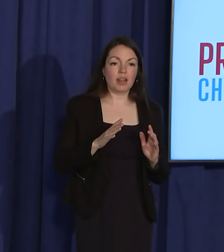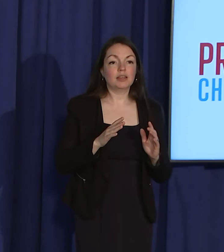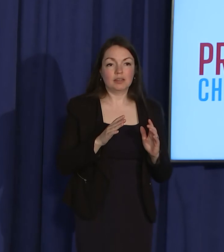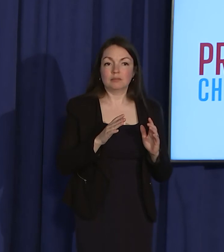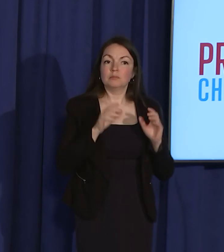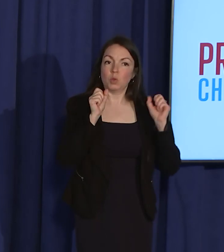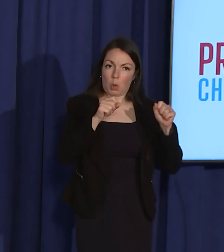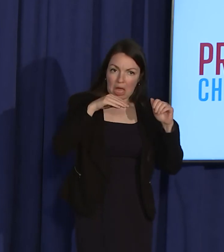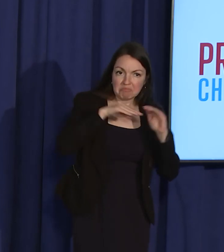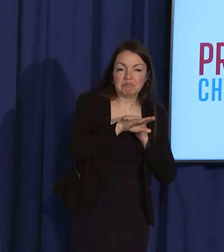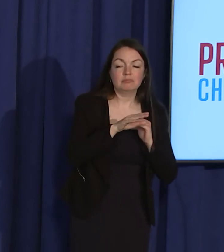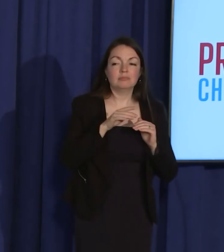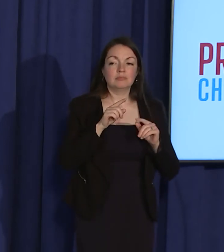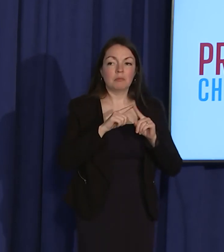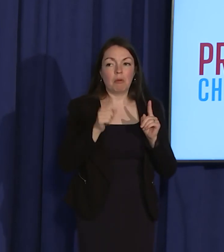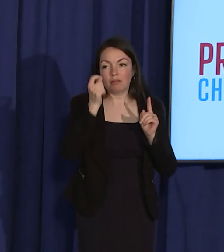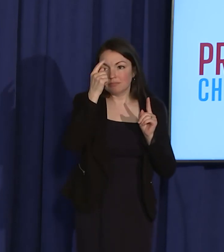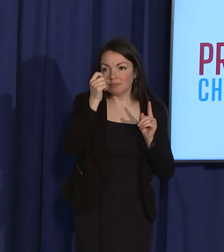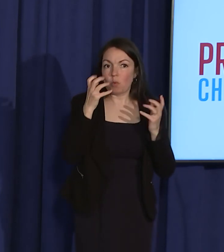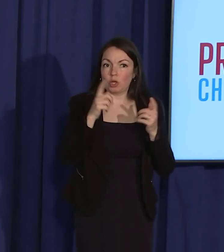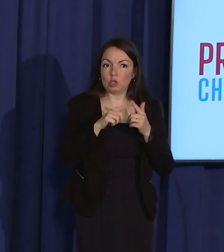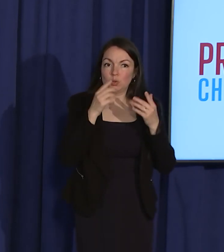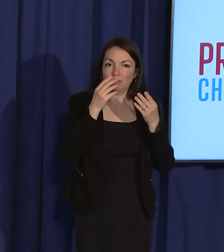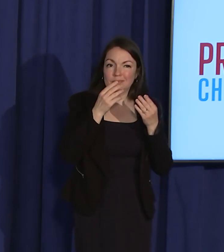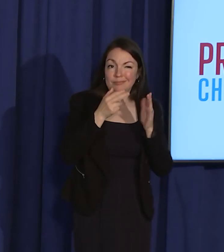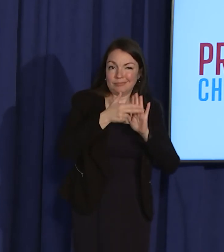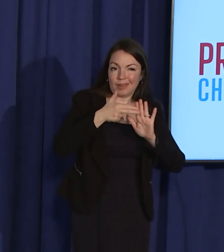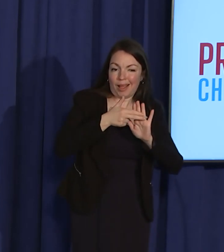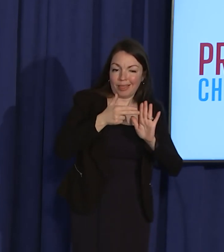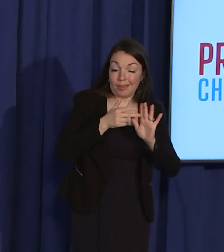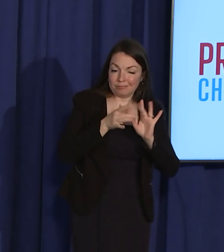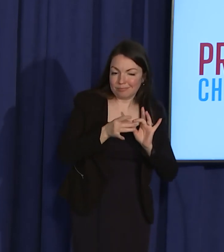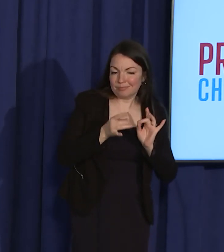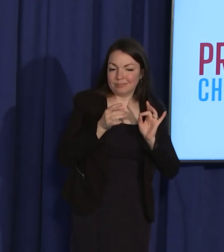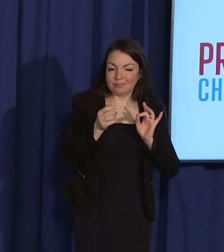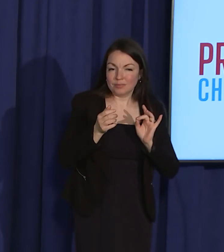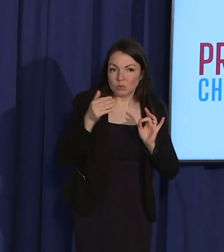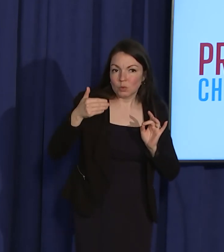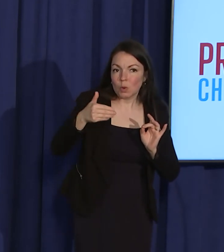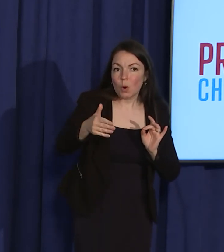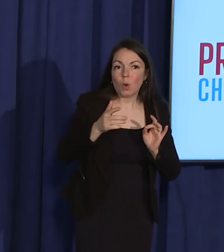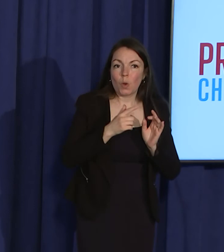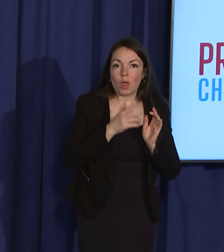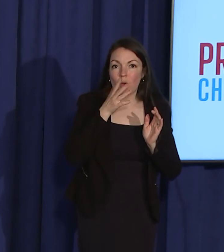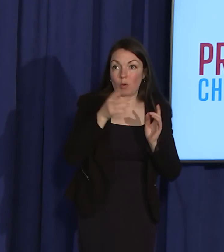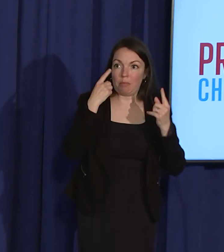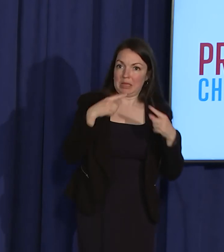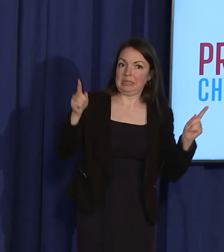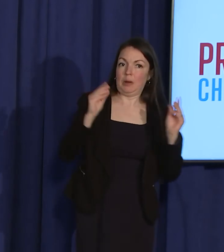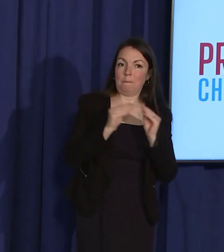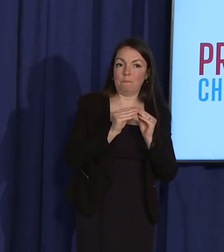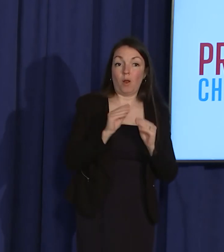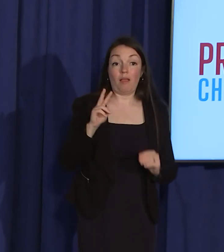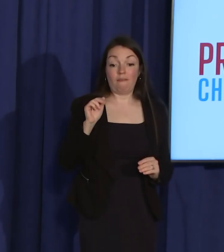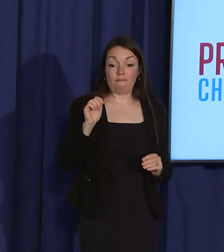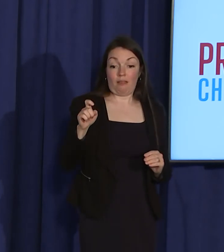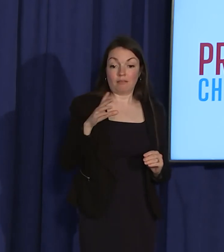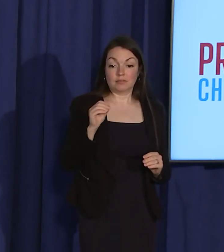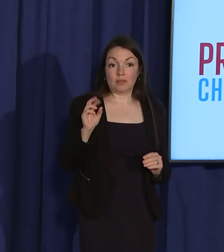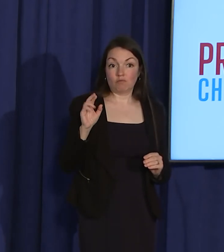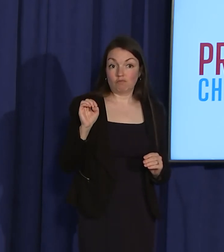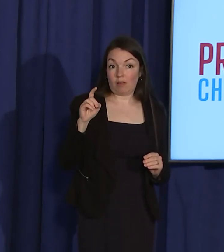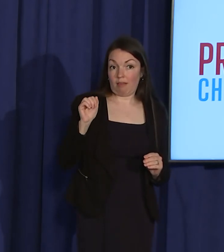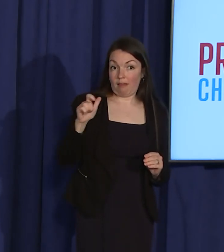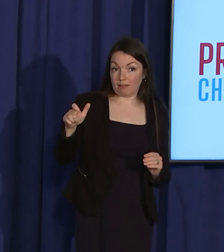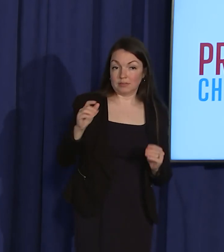steal the thunder for the whole thing, but just highlighting this is some of what's coming down in May. And the Vax and Relax also we're really excited about,